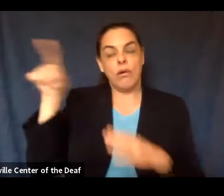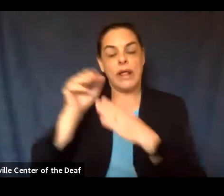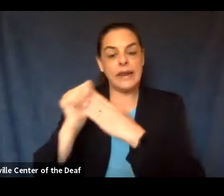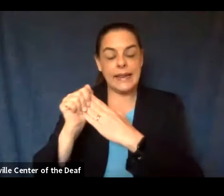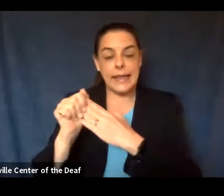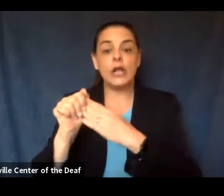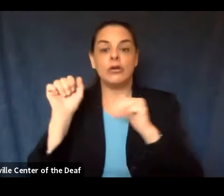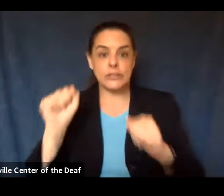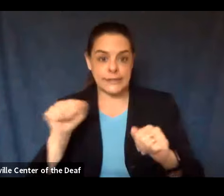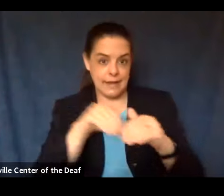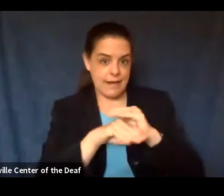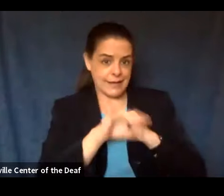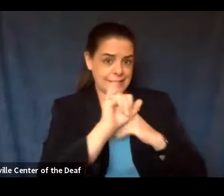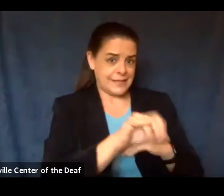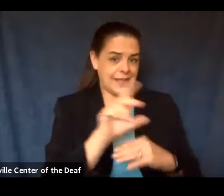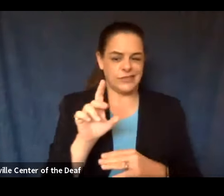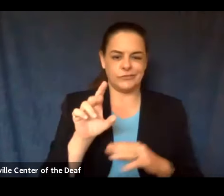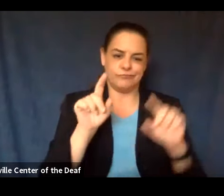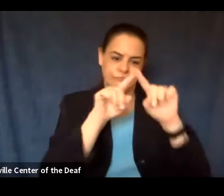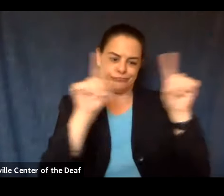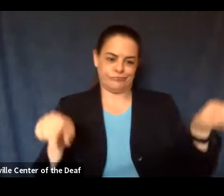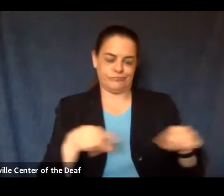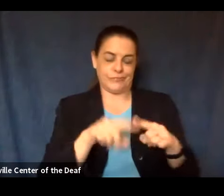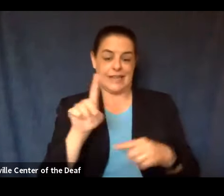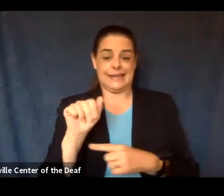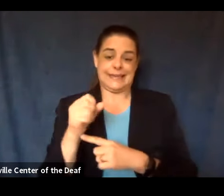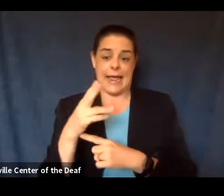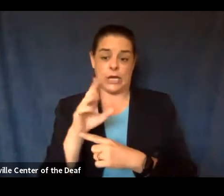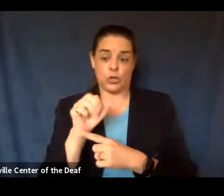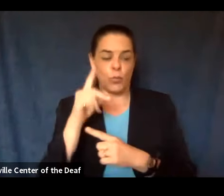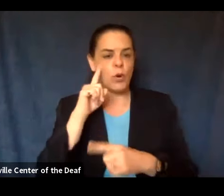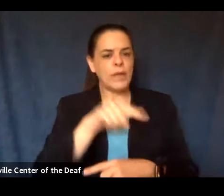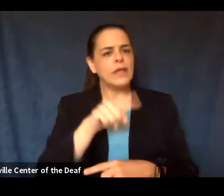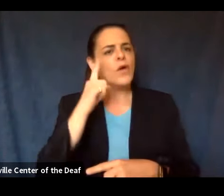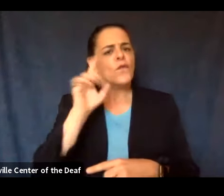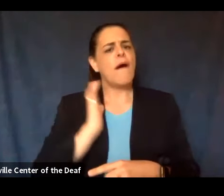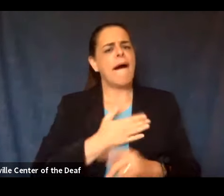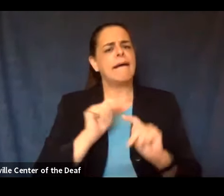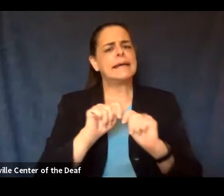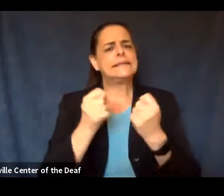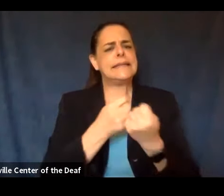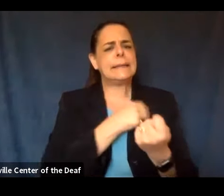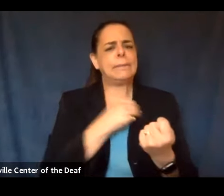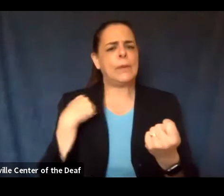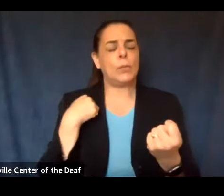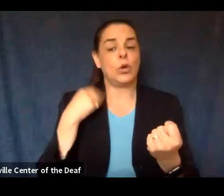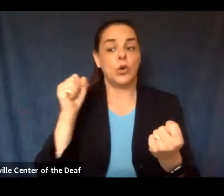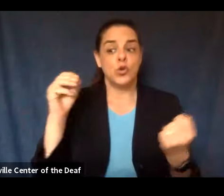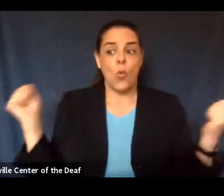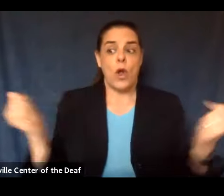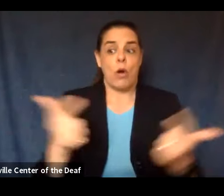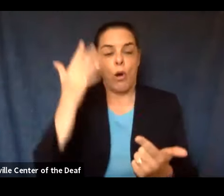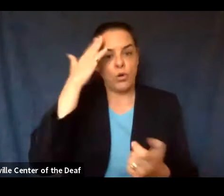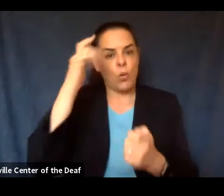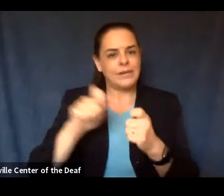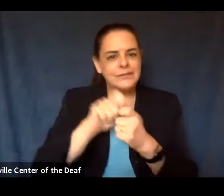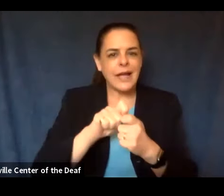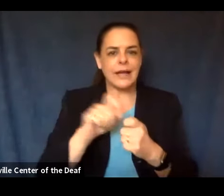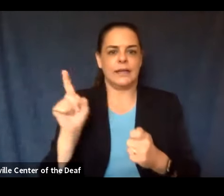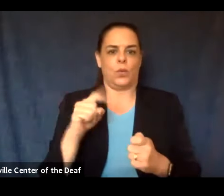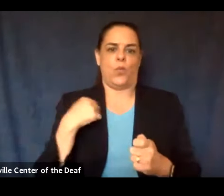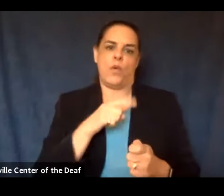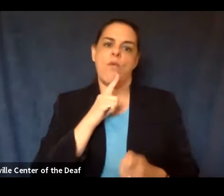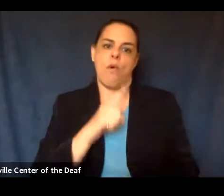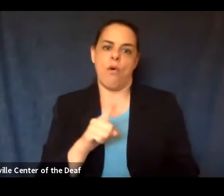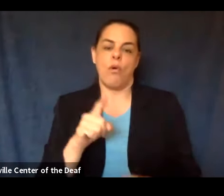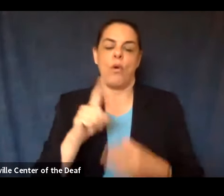to those dashboards, but they're forward-facing for our team members. So our team members know exactly where we are from a tempo standpoint,